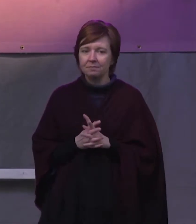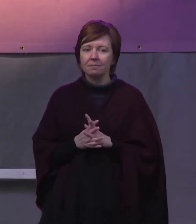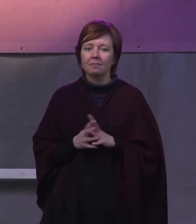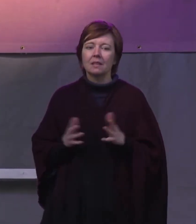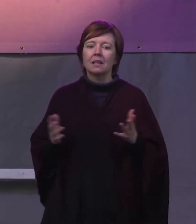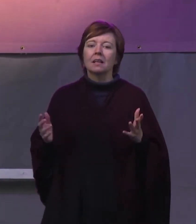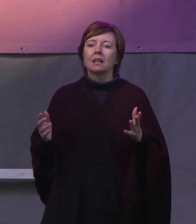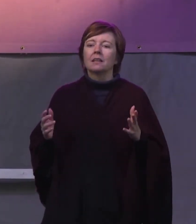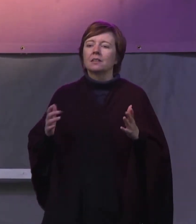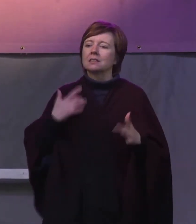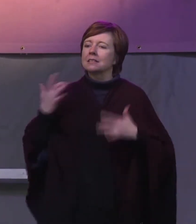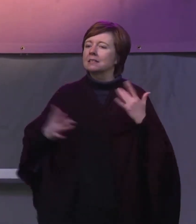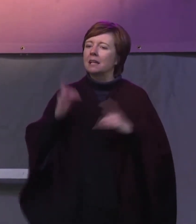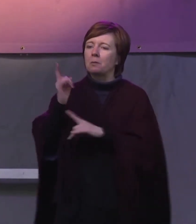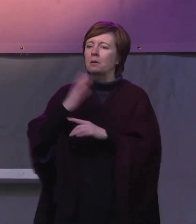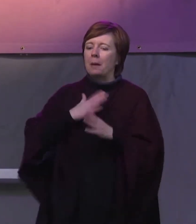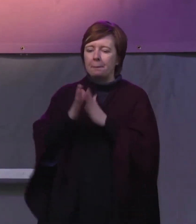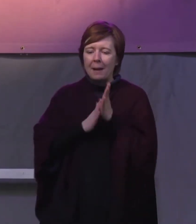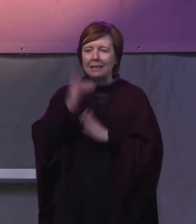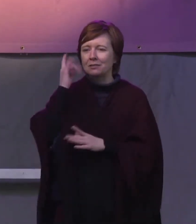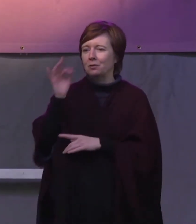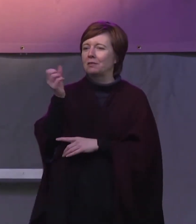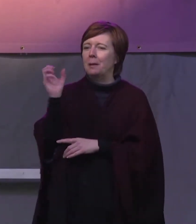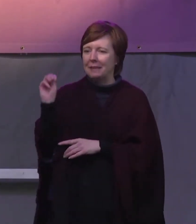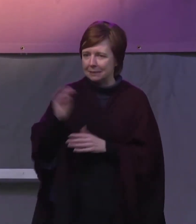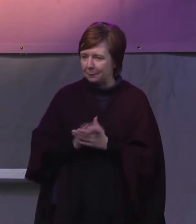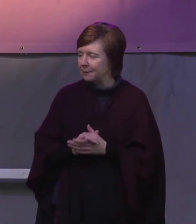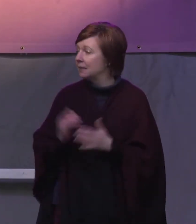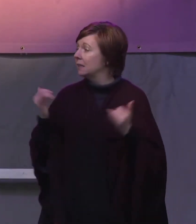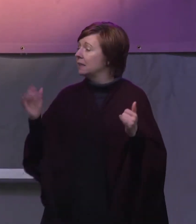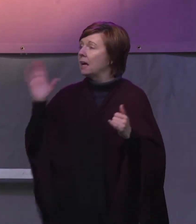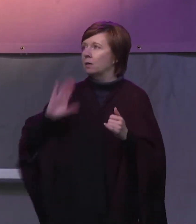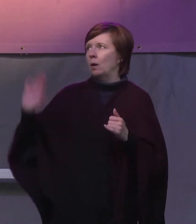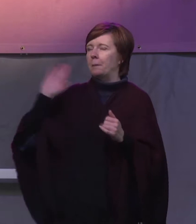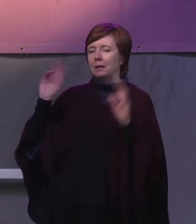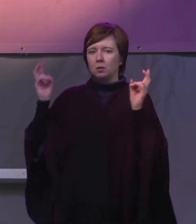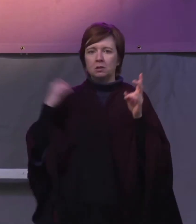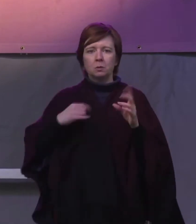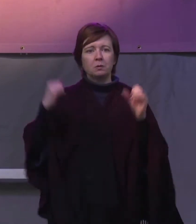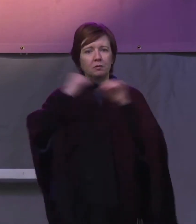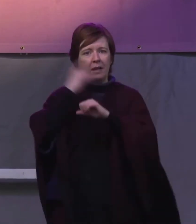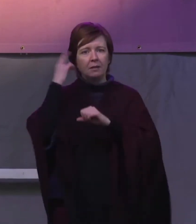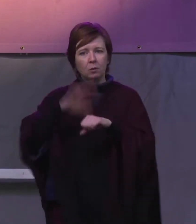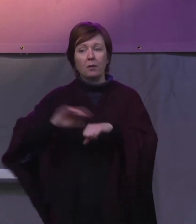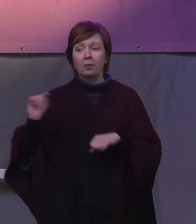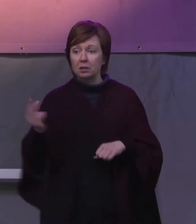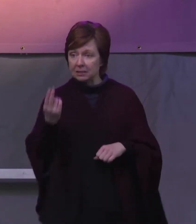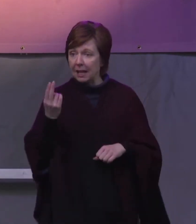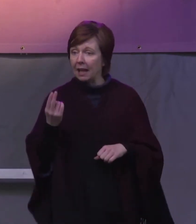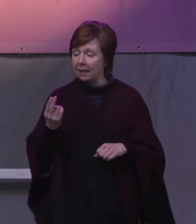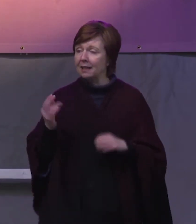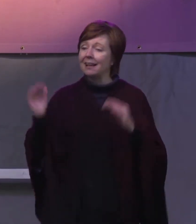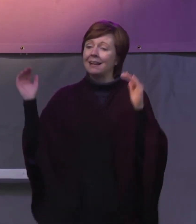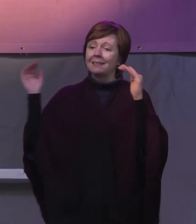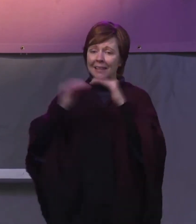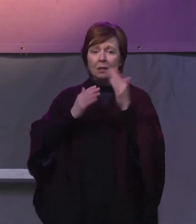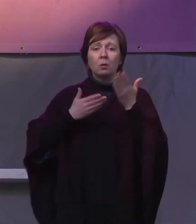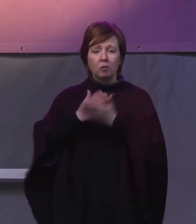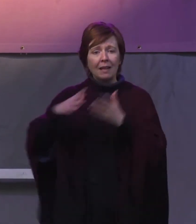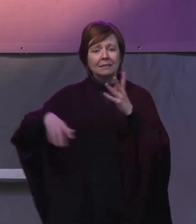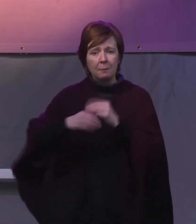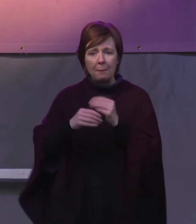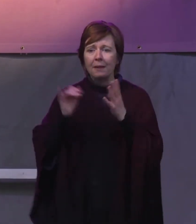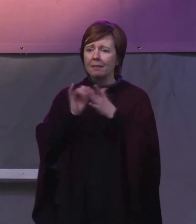It was the inciting moment of my passion for feminism. Now going back to the issue we were fighting for on Thursday, the Equal Rights Amendment.